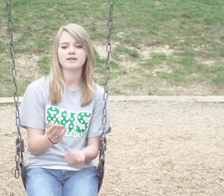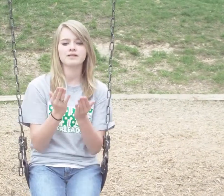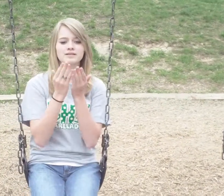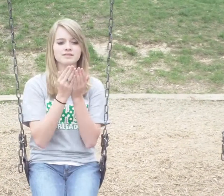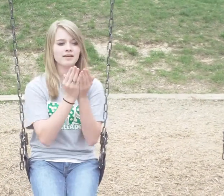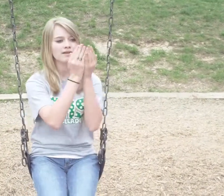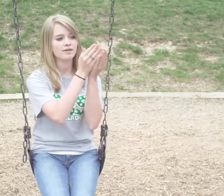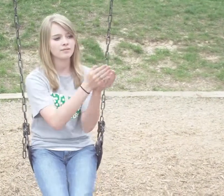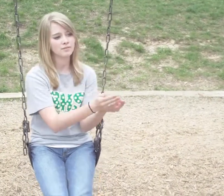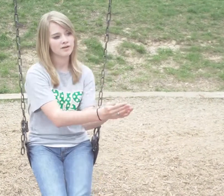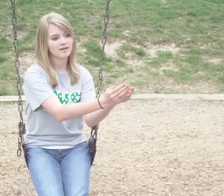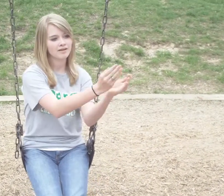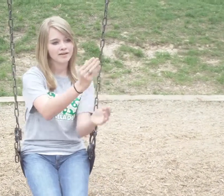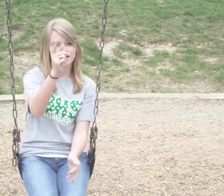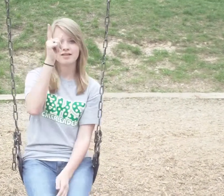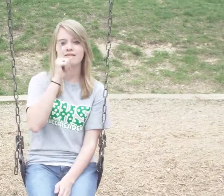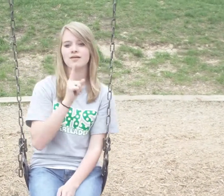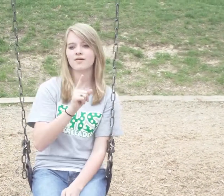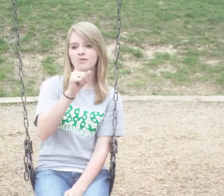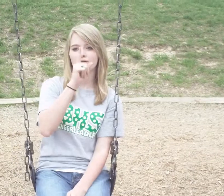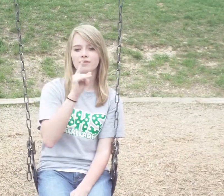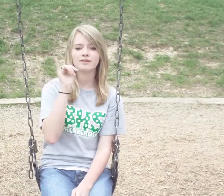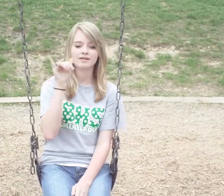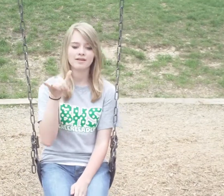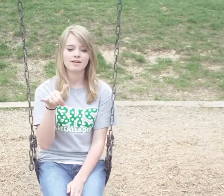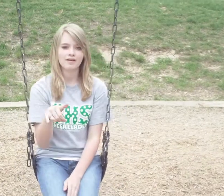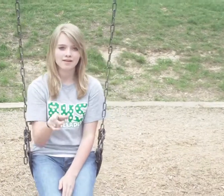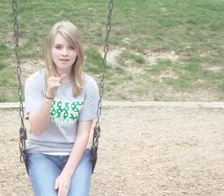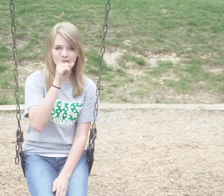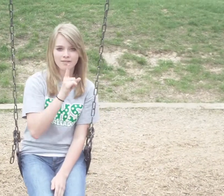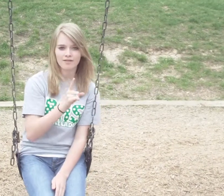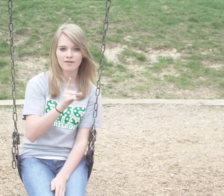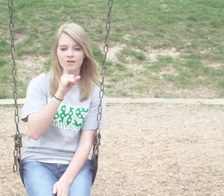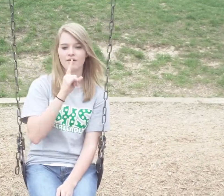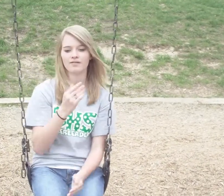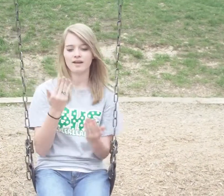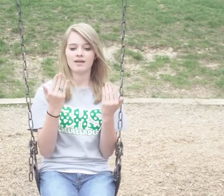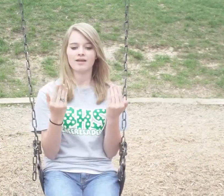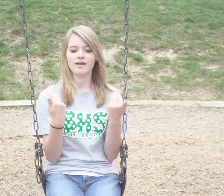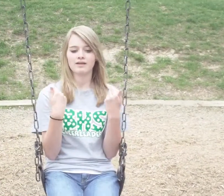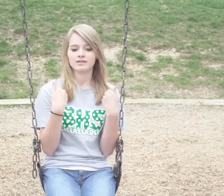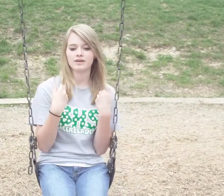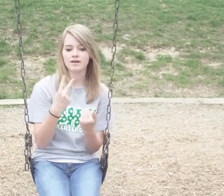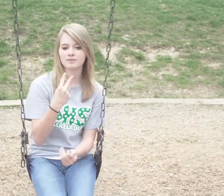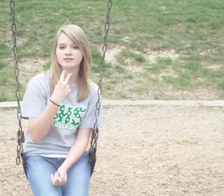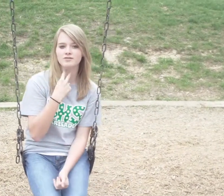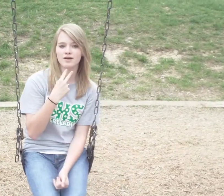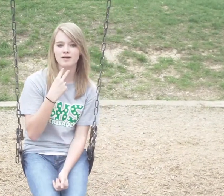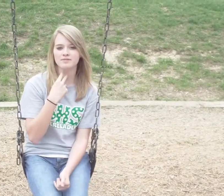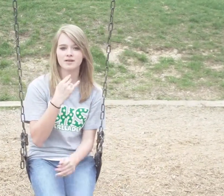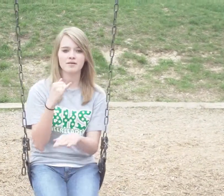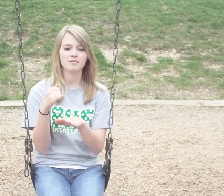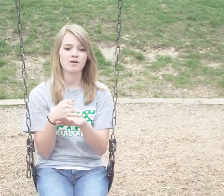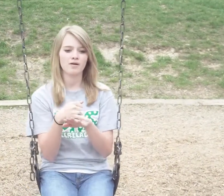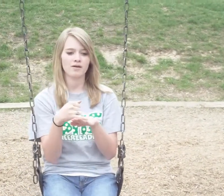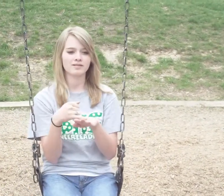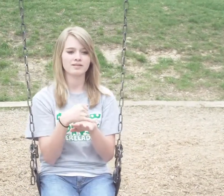left and sailed away alone, yeah, alone. And now you got me trapped up on